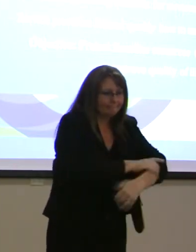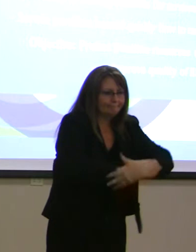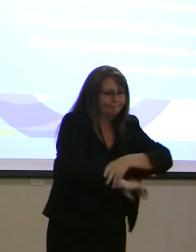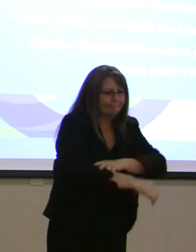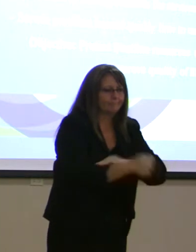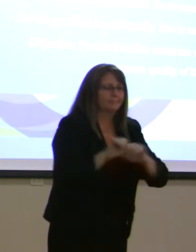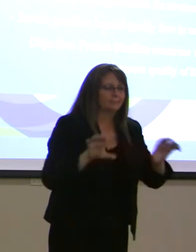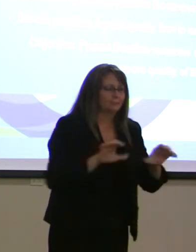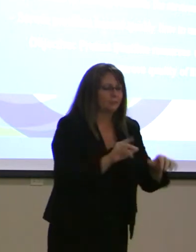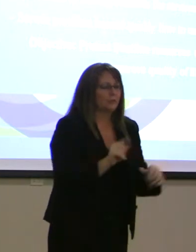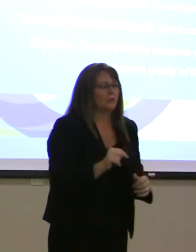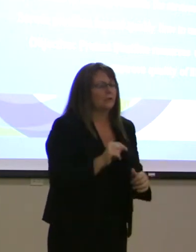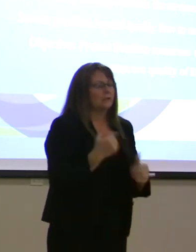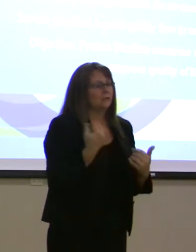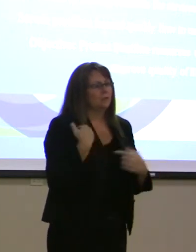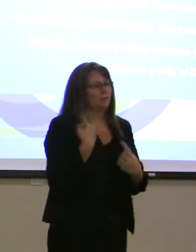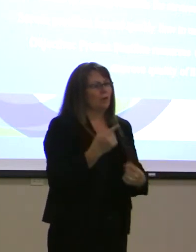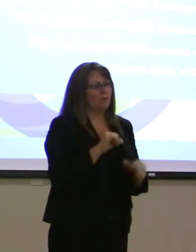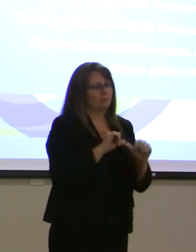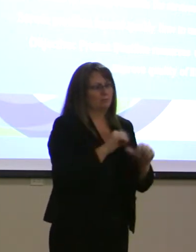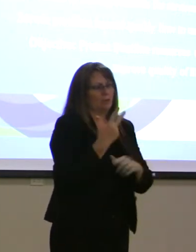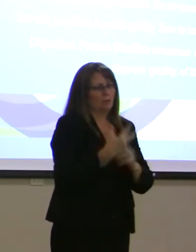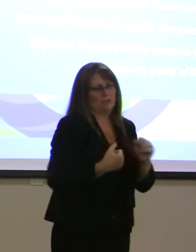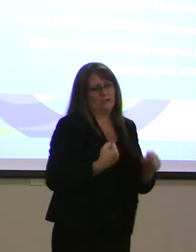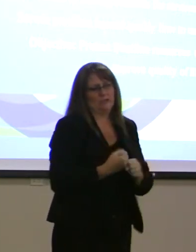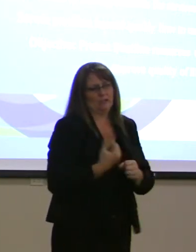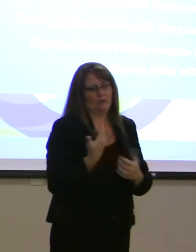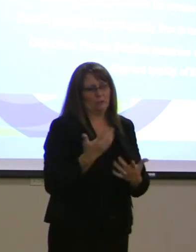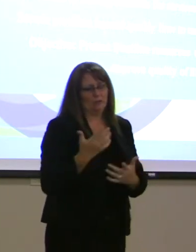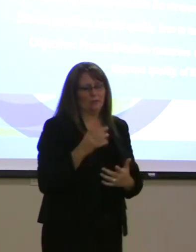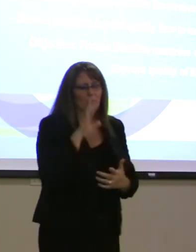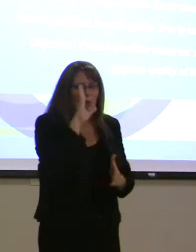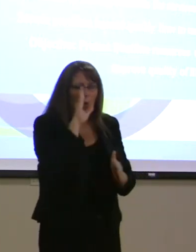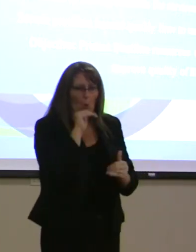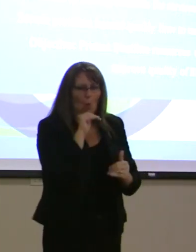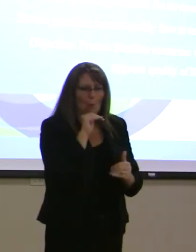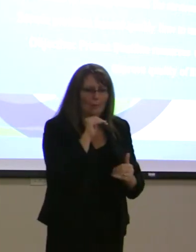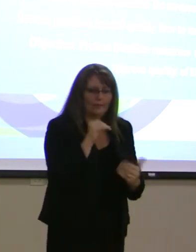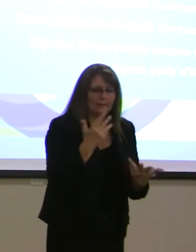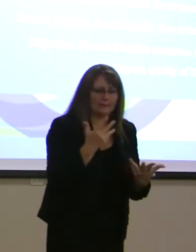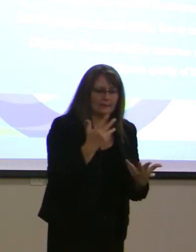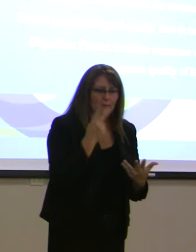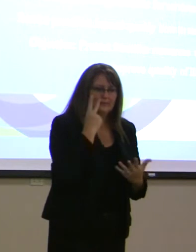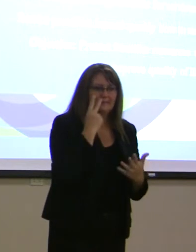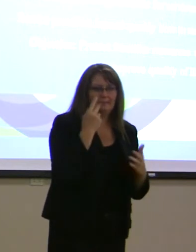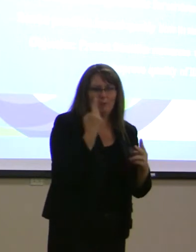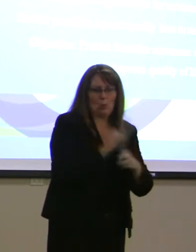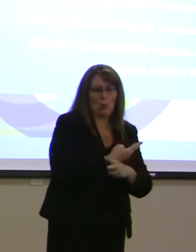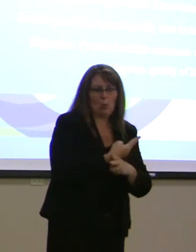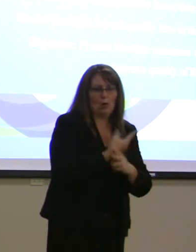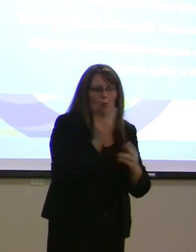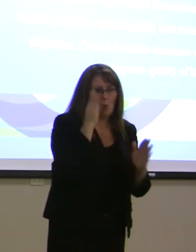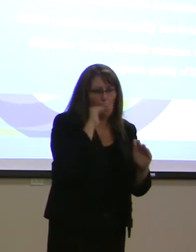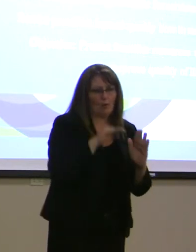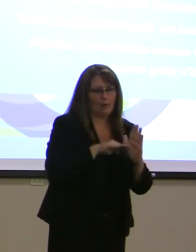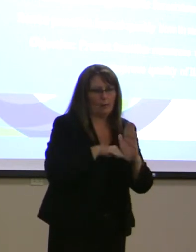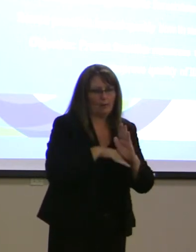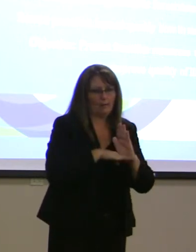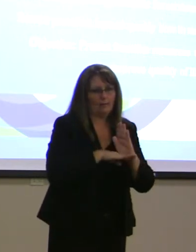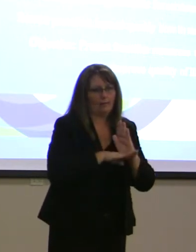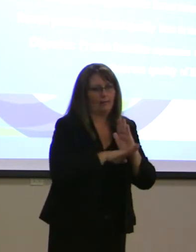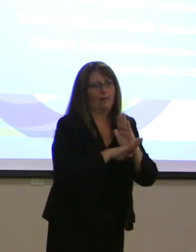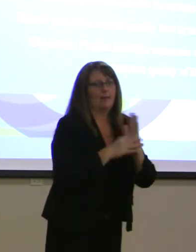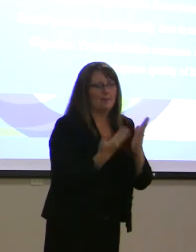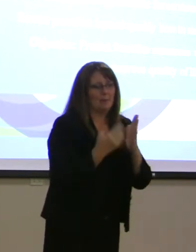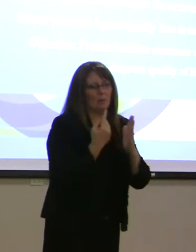So far it's lasted about 3 years. We're kind of we're hoping we're seeing the worst of it. There's a few wobbles happen. There might be another year